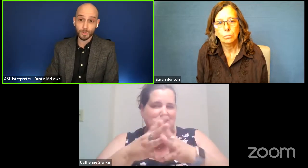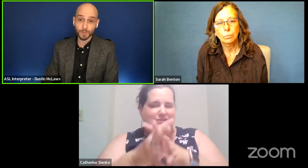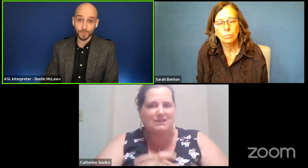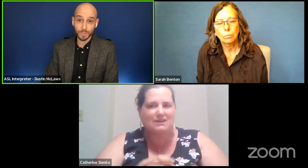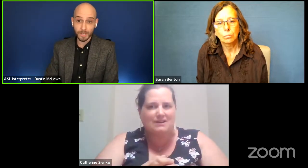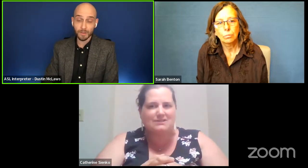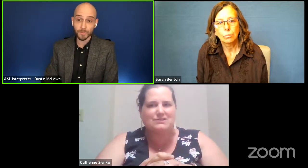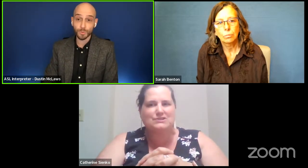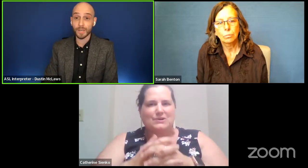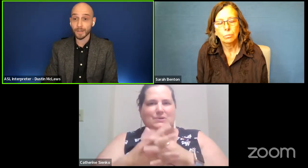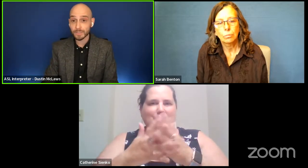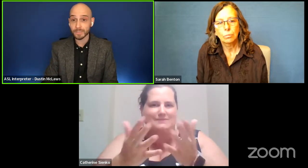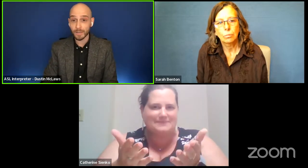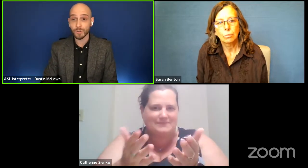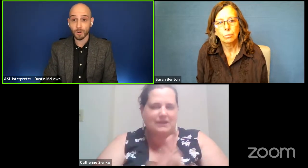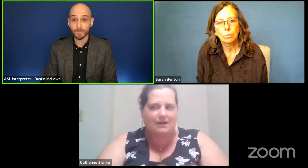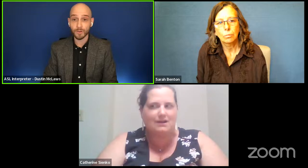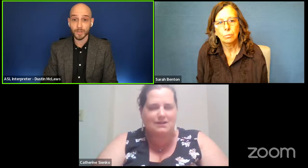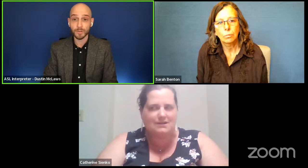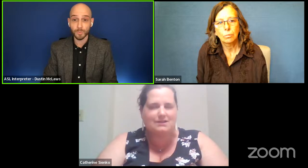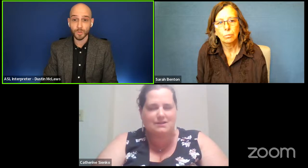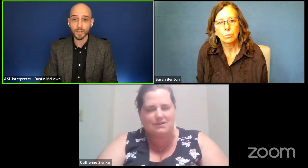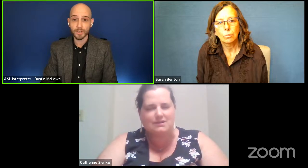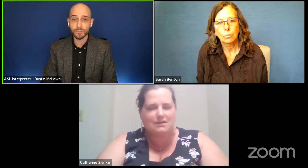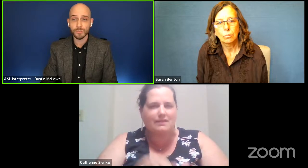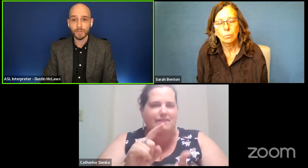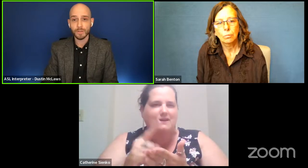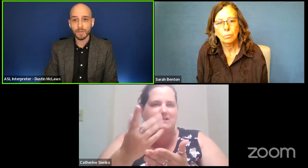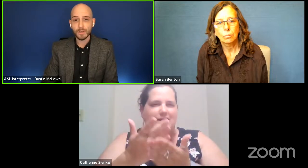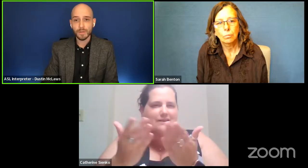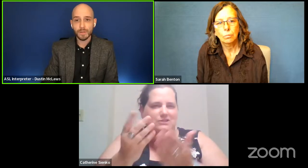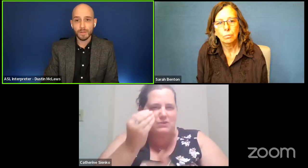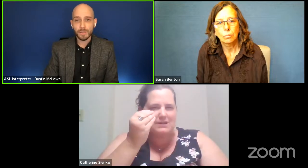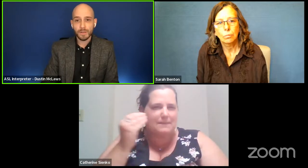Registry of Interpreters for the Deaf and protects the deaf and hard of hearing communities.